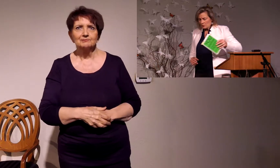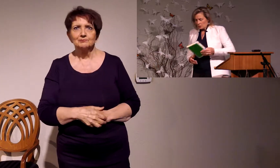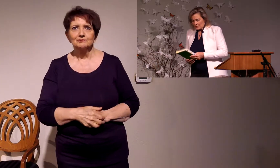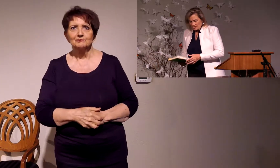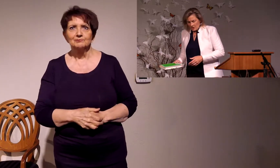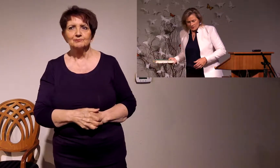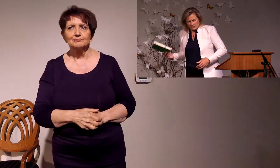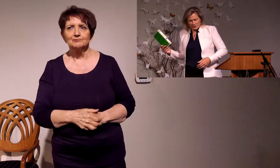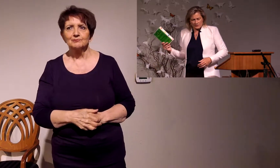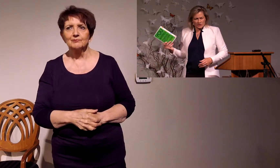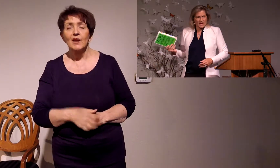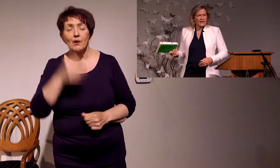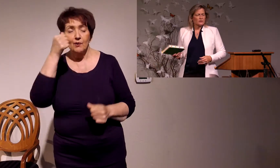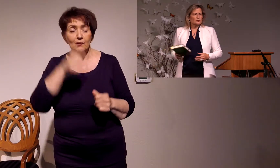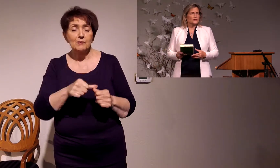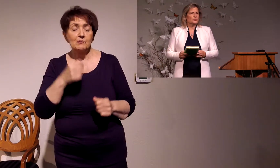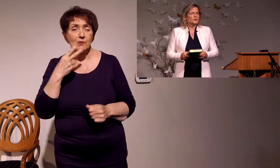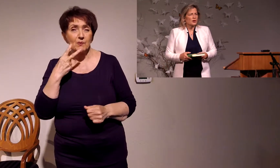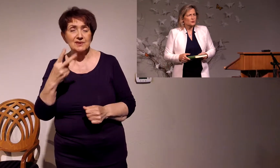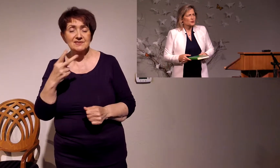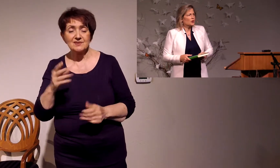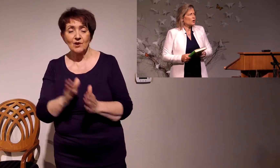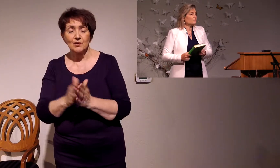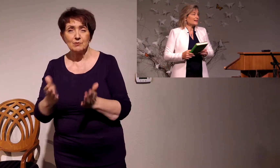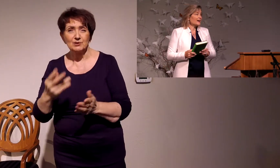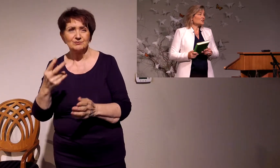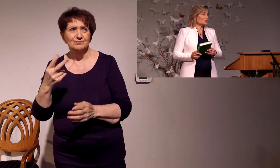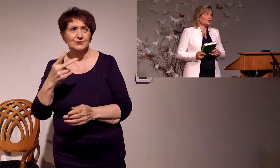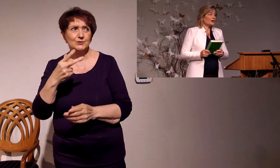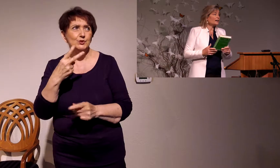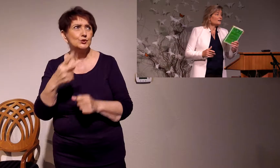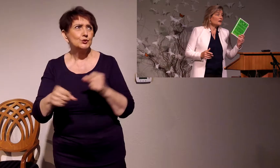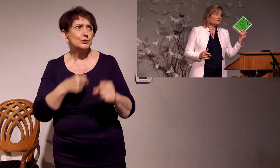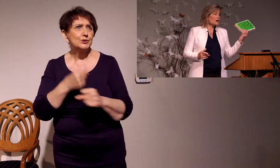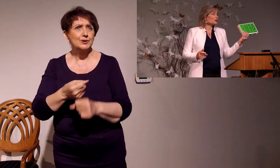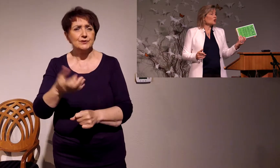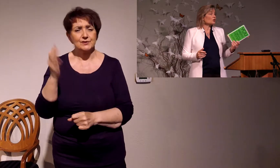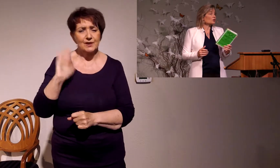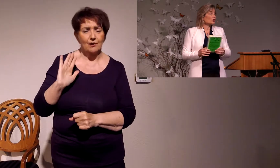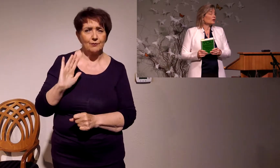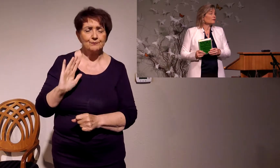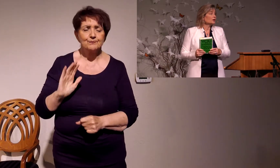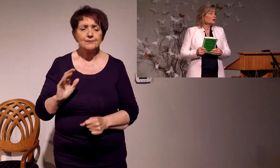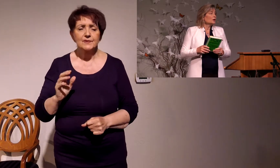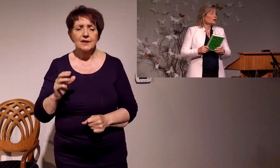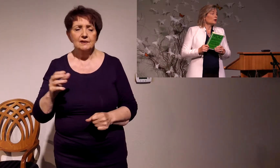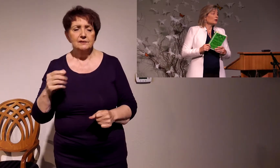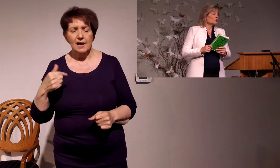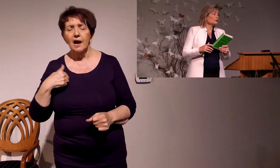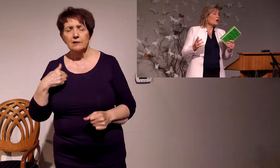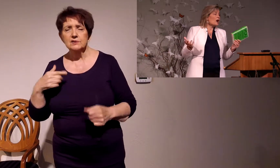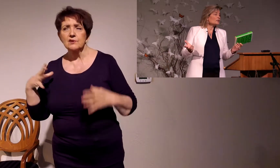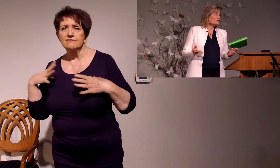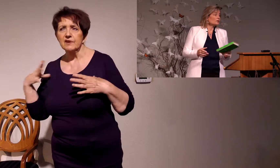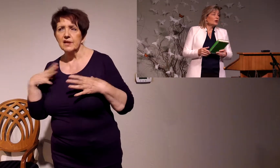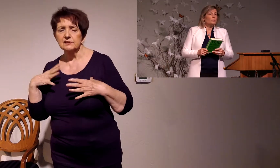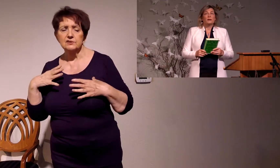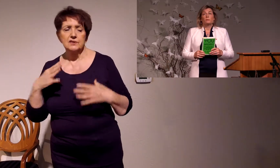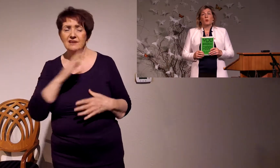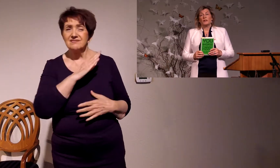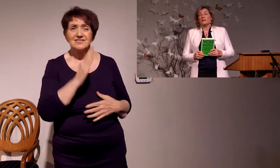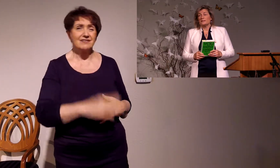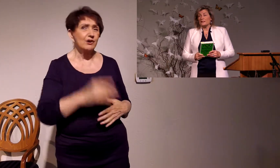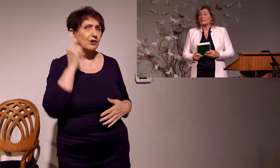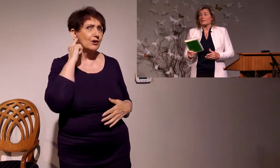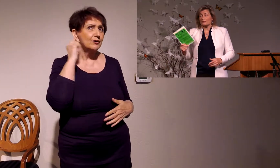I remember when I saw this book in Seattle, it was 2 summers ago on vacation. I had not heard of the author,